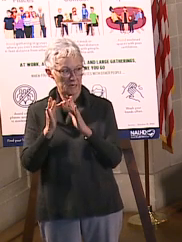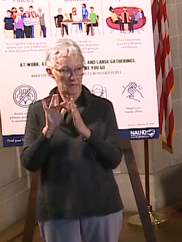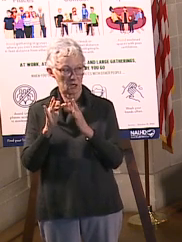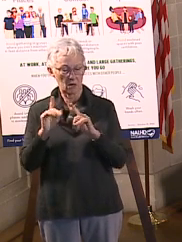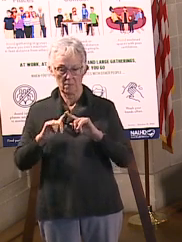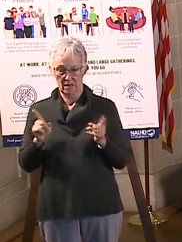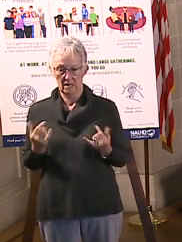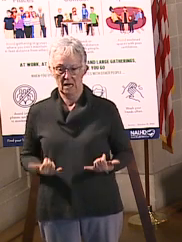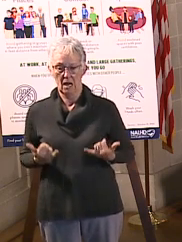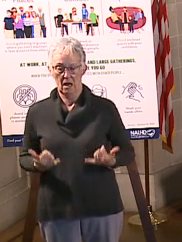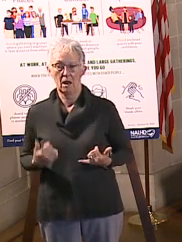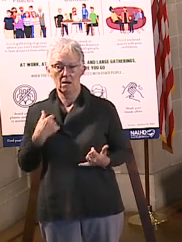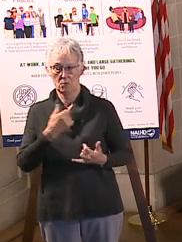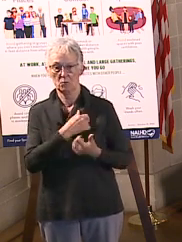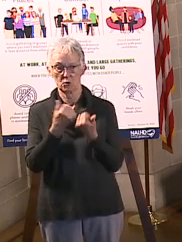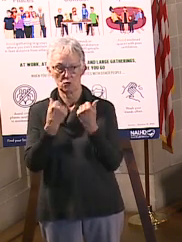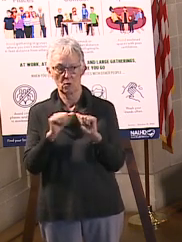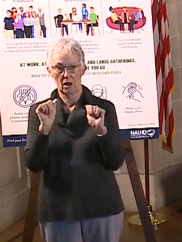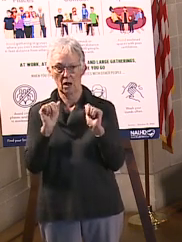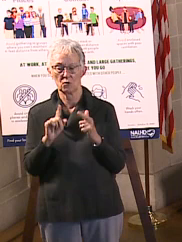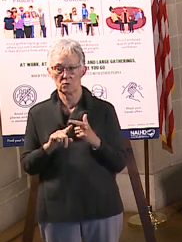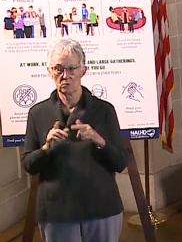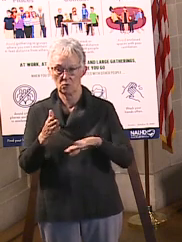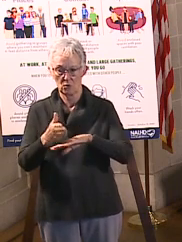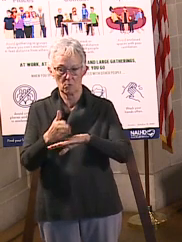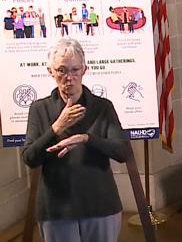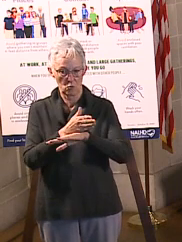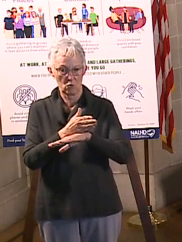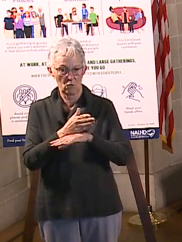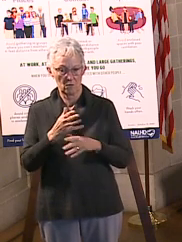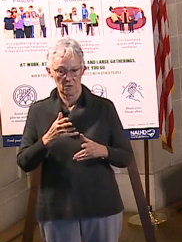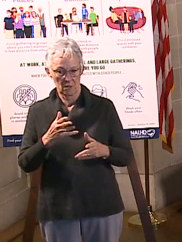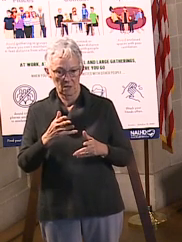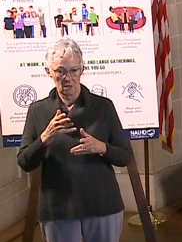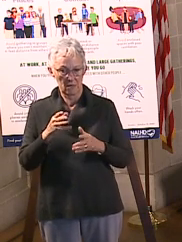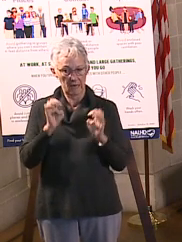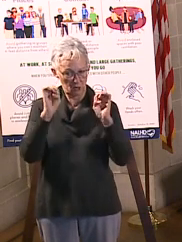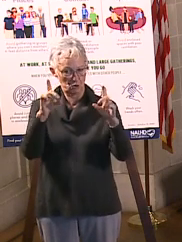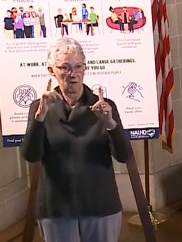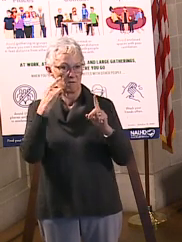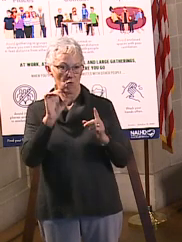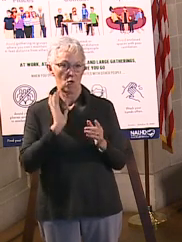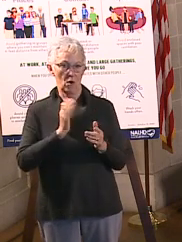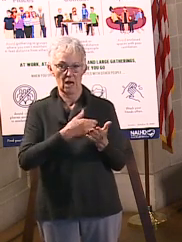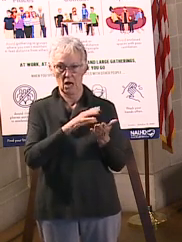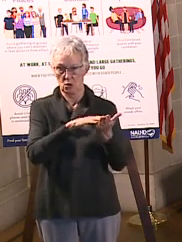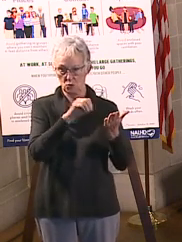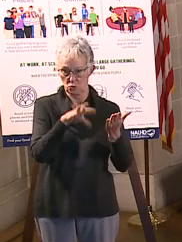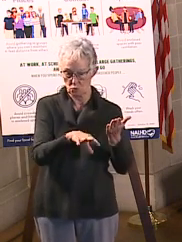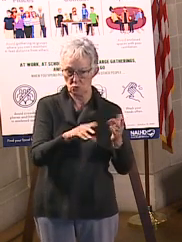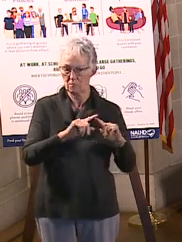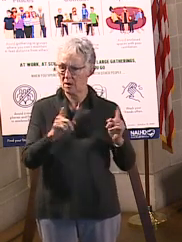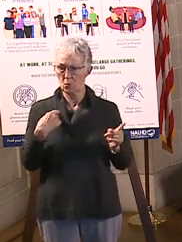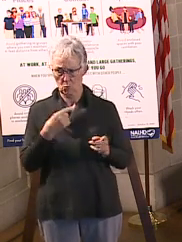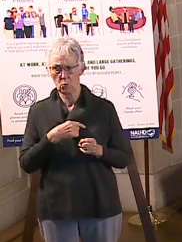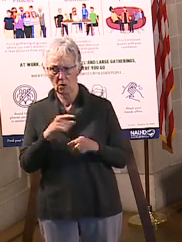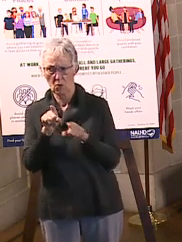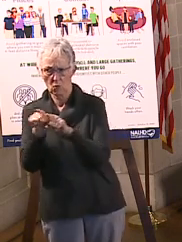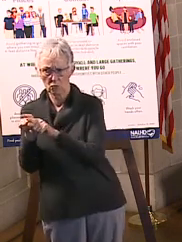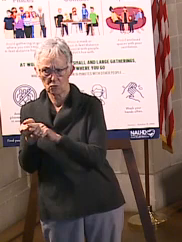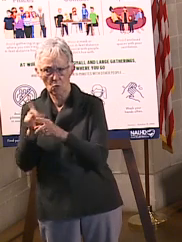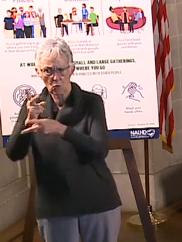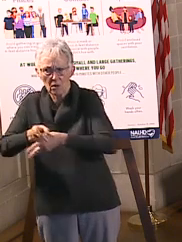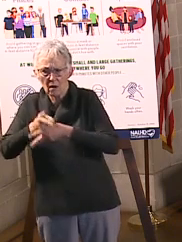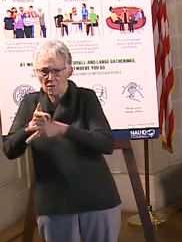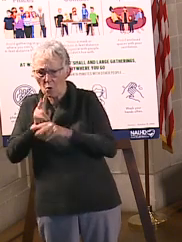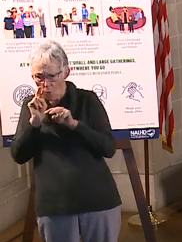as the success and the growth of our students, all while keeping a keen eye on our most important factor, and that was the safety of our faculty, staff, and